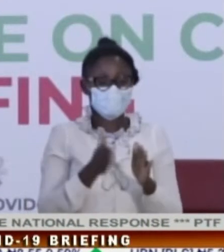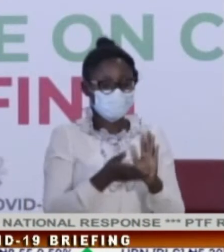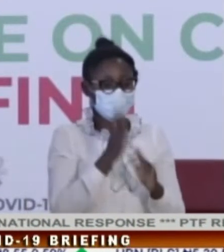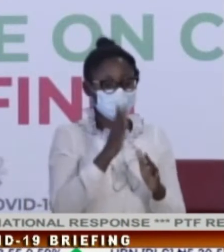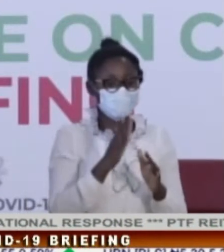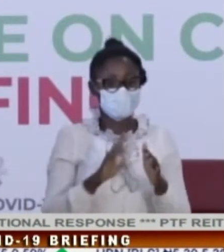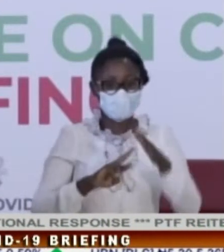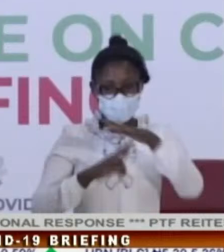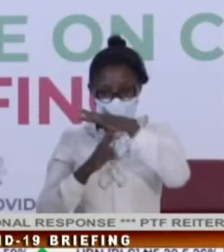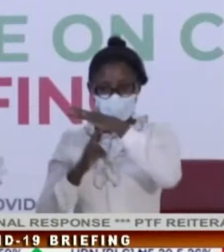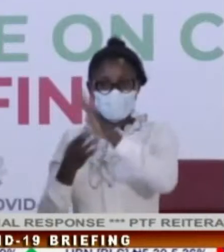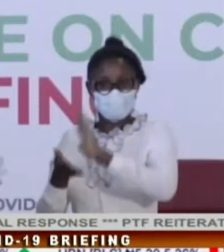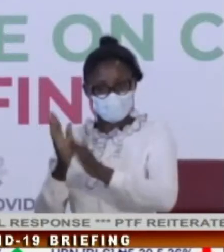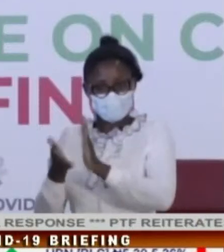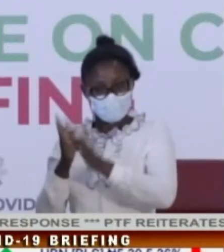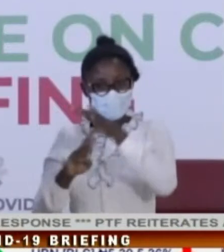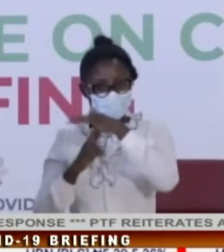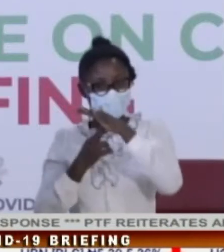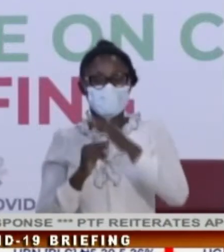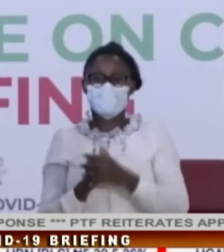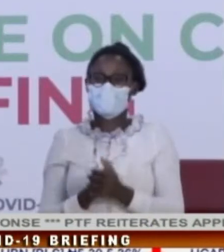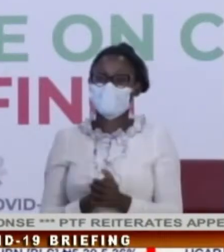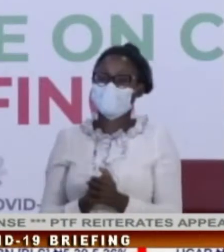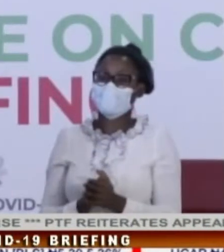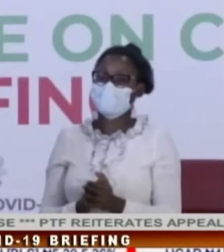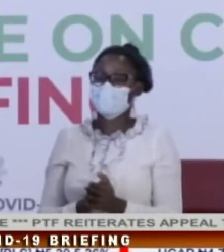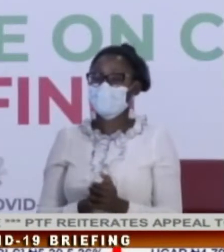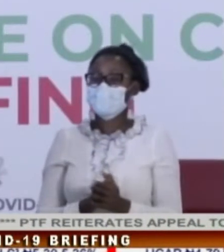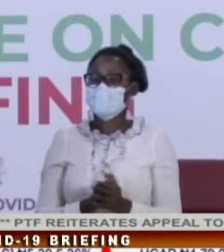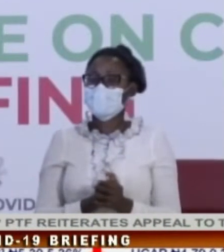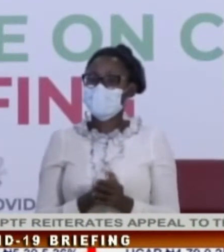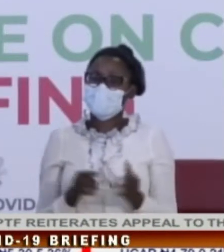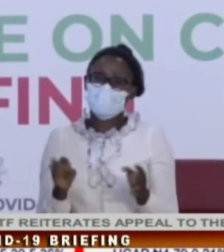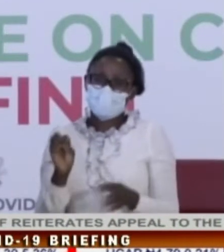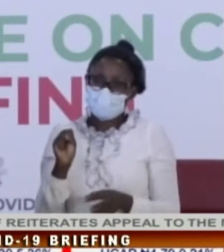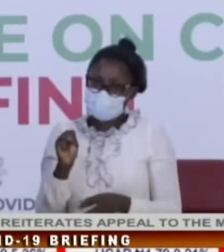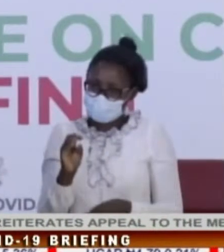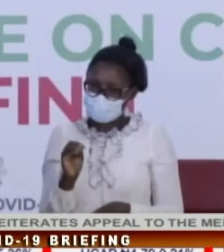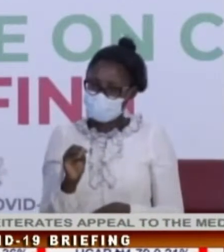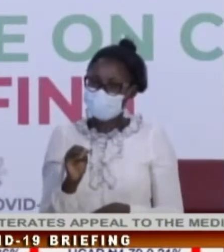We're one in a hurry as a people. We're impatient.